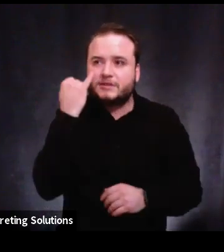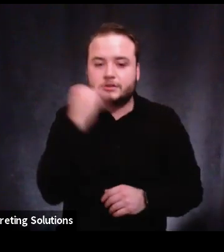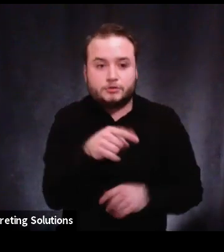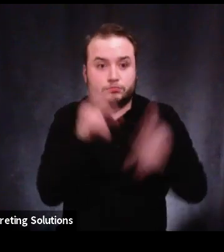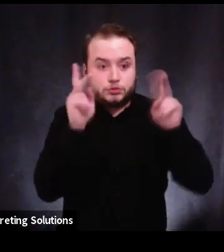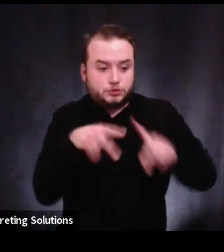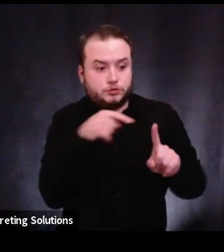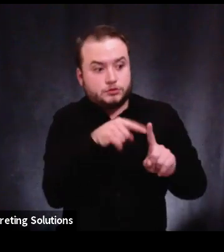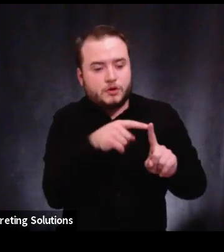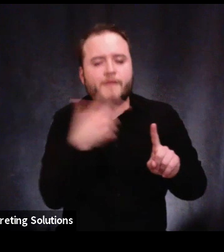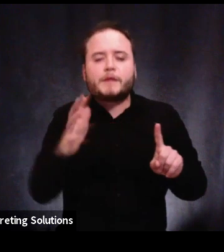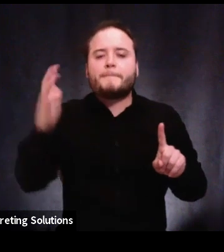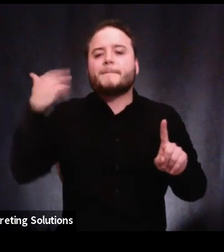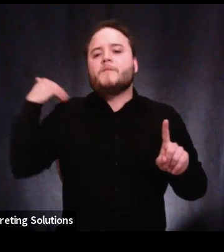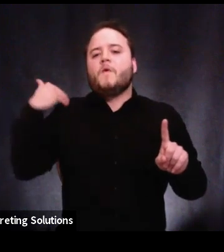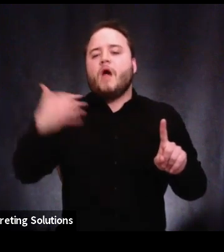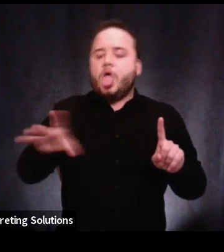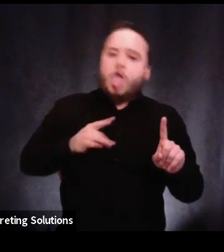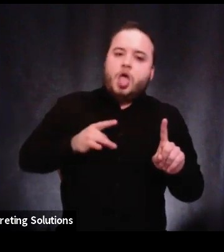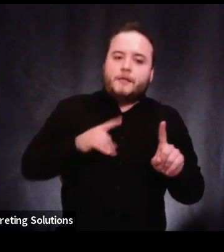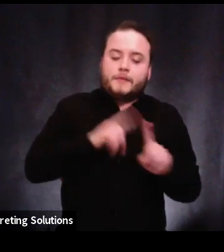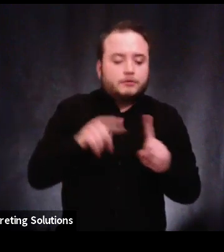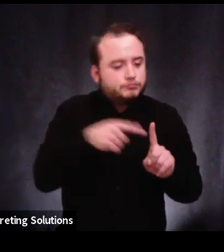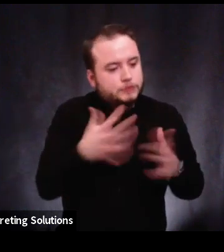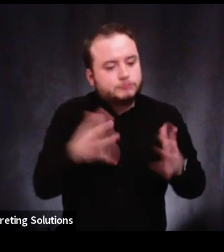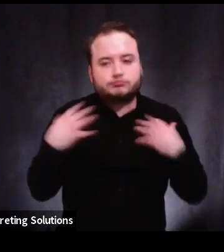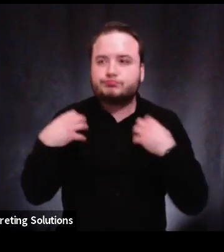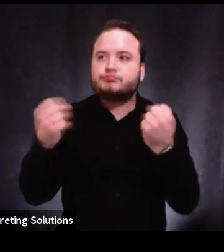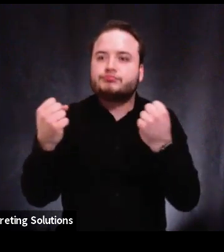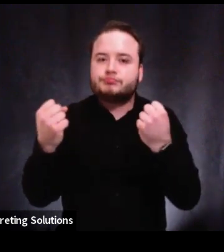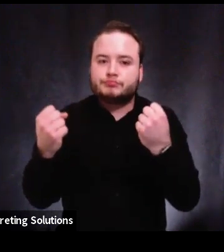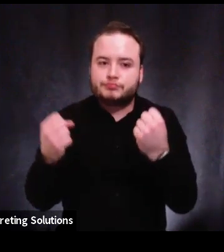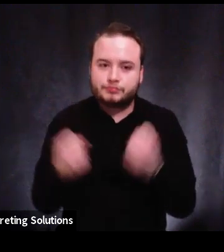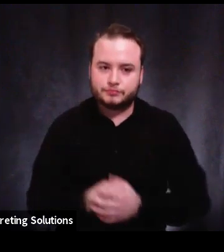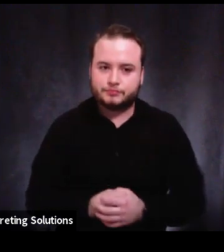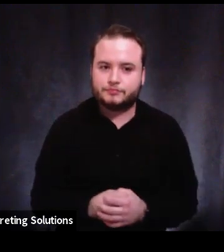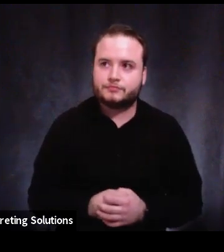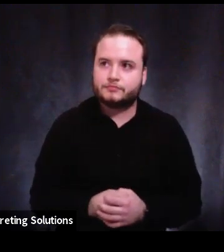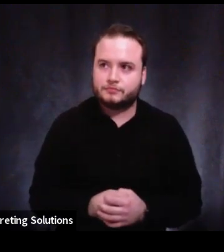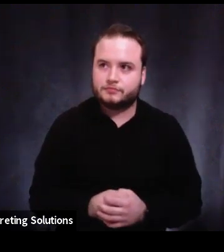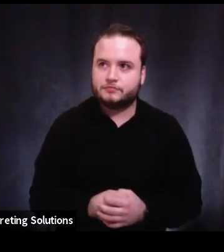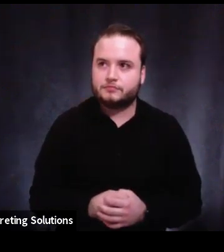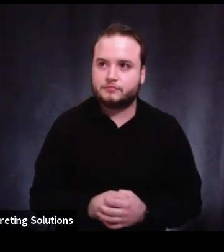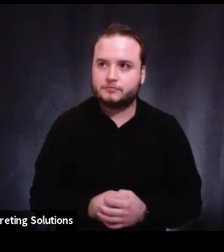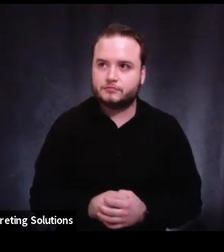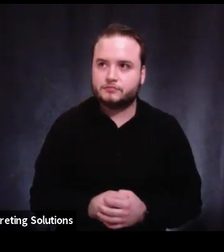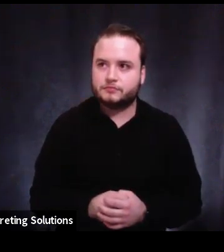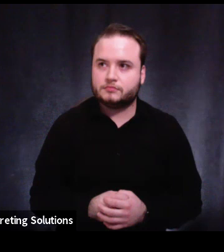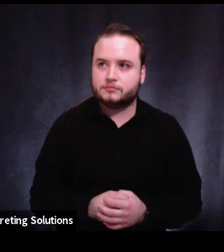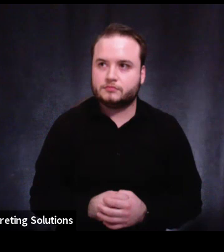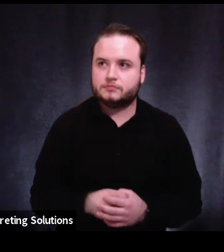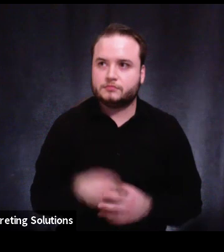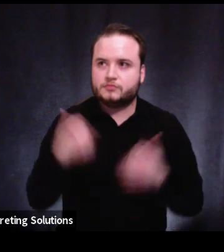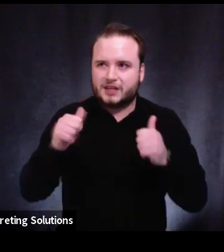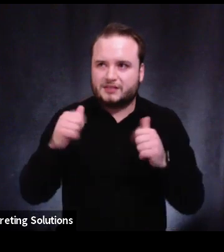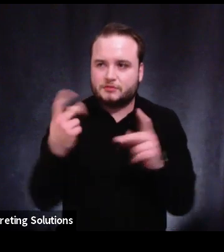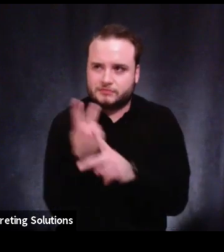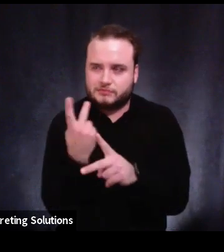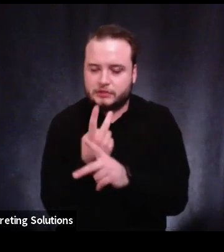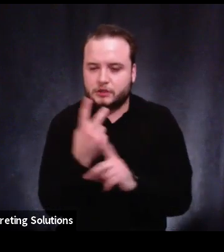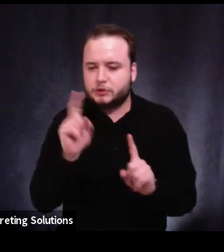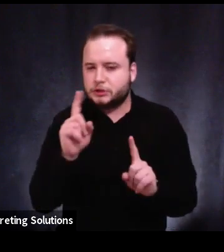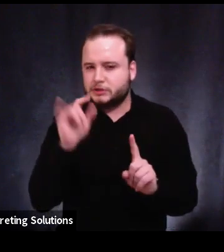some deeper knowledge than I do about kind of where that serology testing is in the pipeline. Well, yeah, this is Chris.